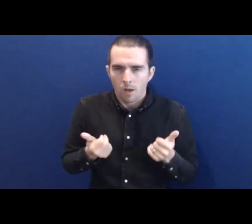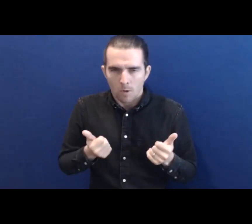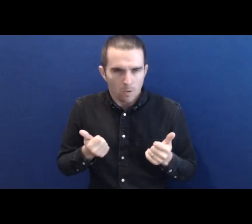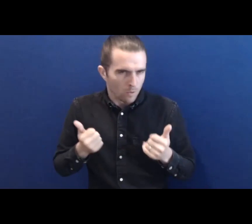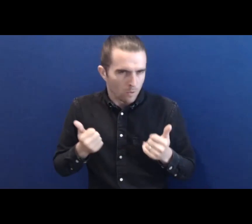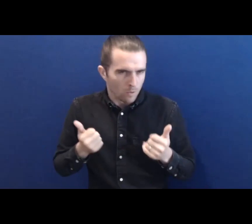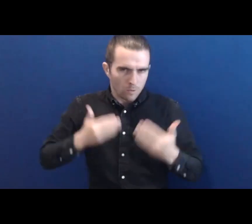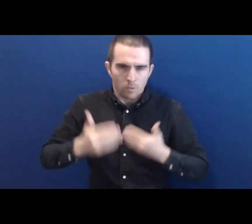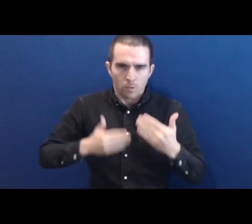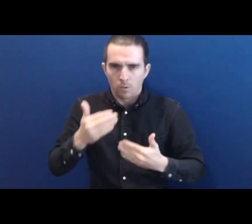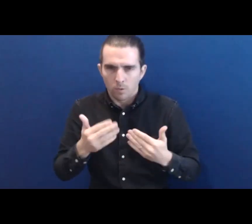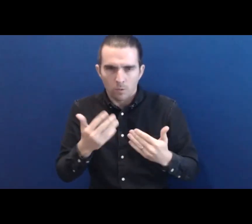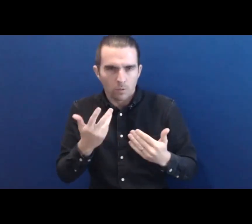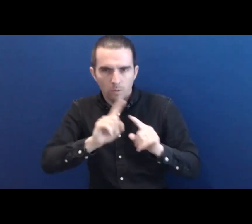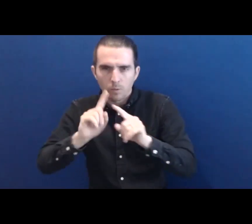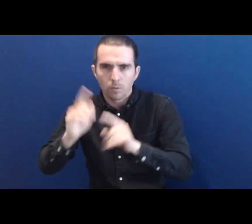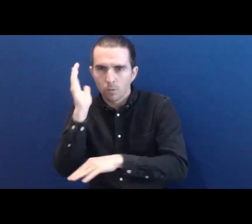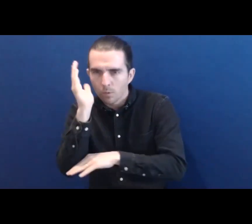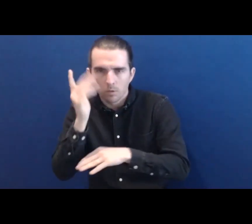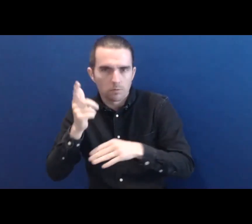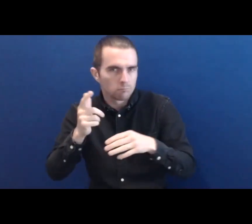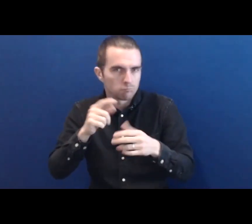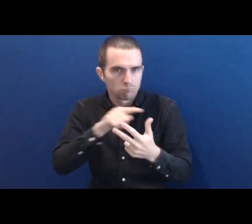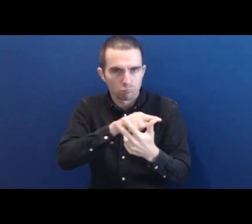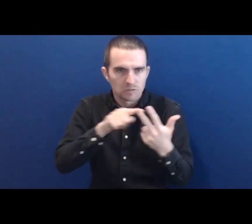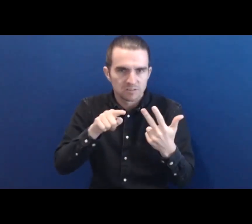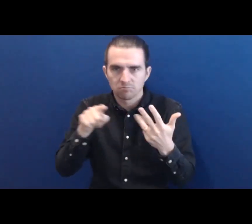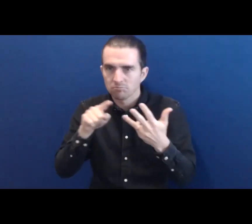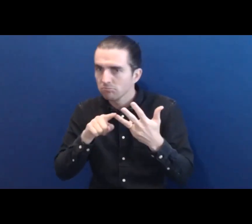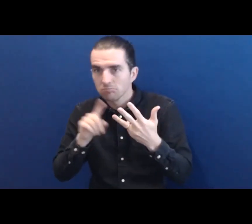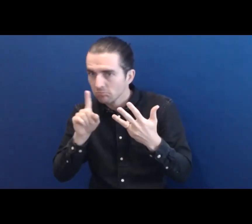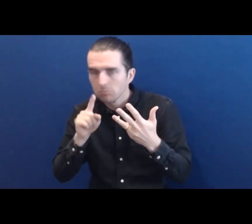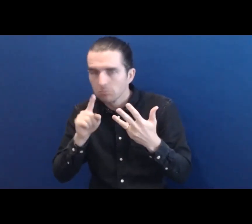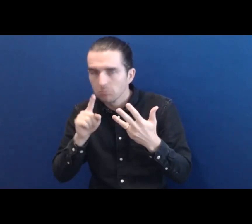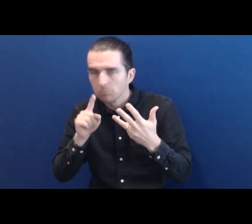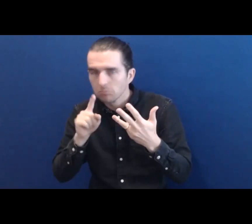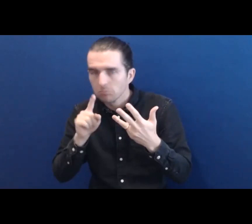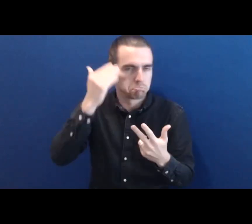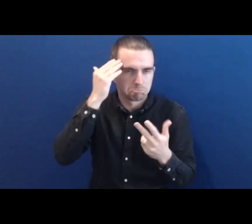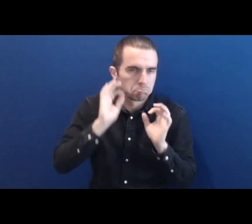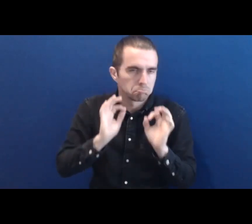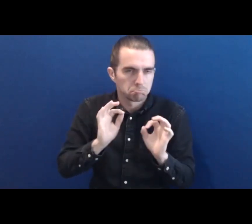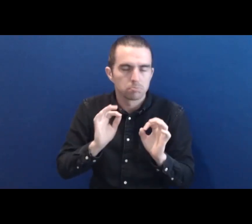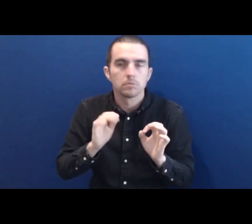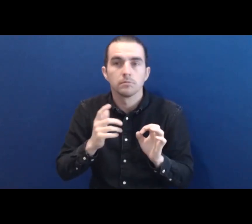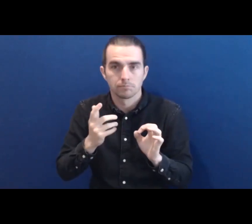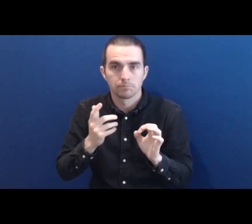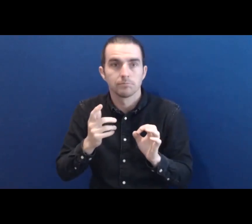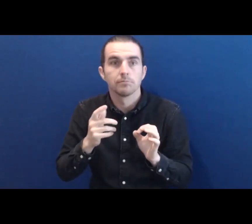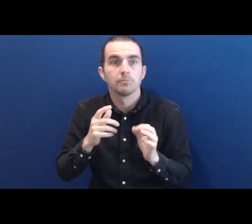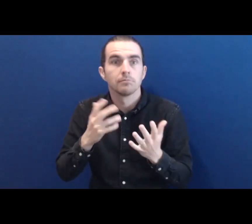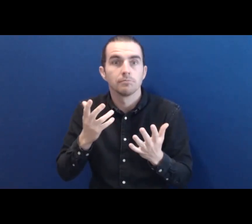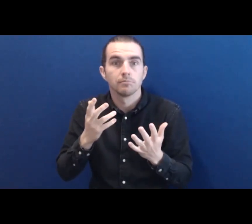speakers. So the 4 speakers will give a bigger introduction of